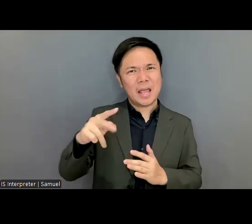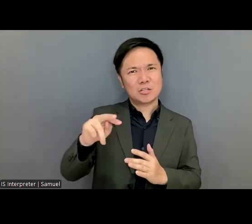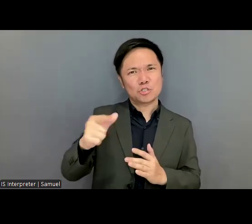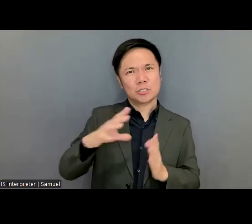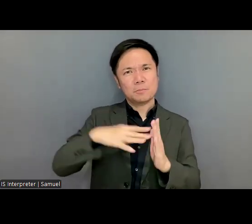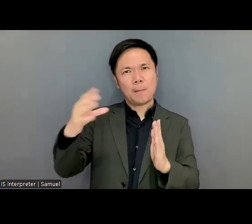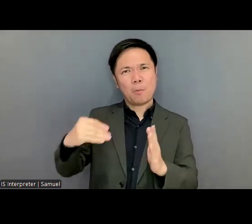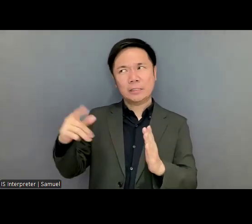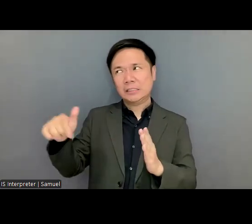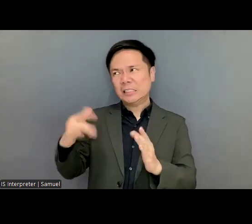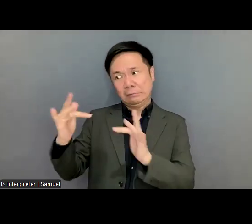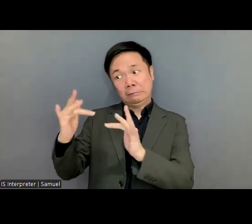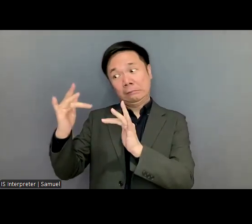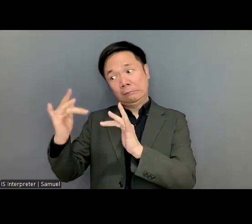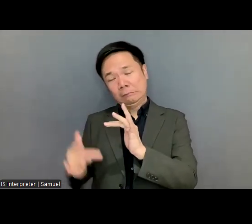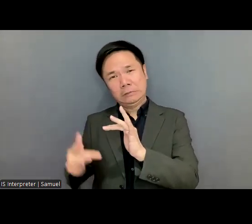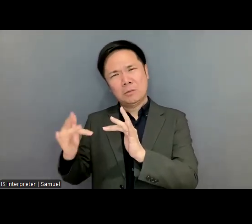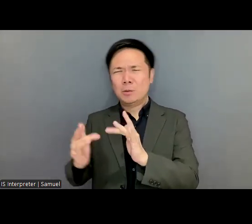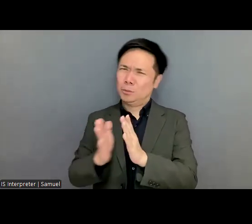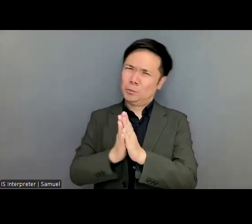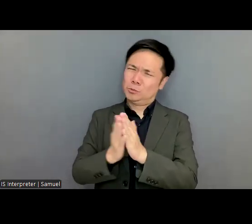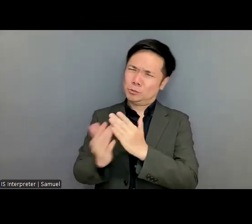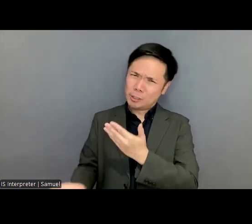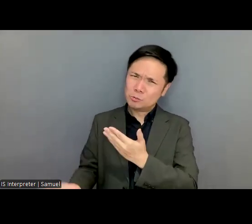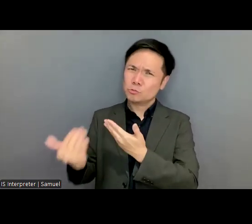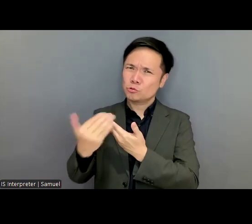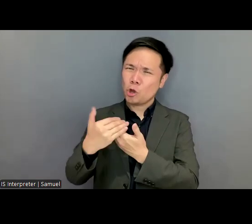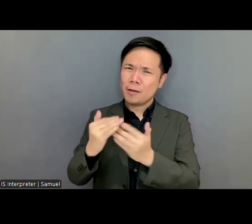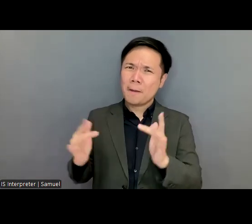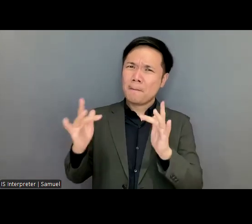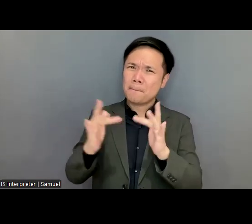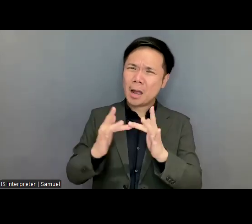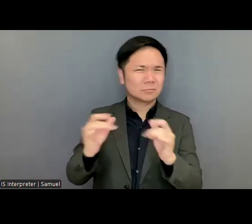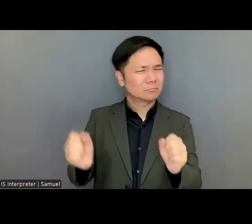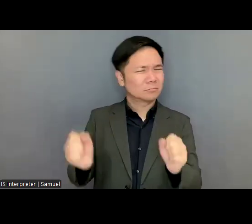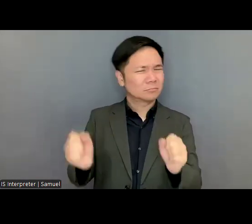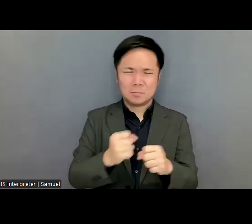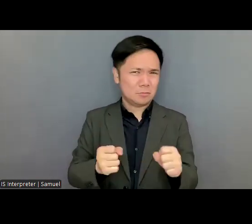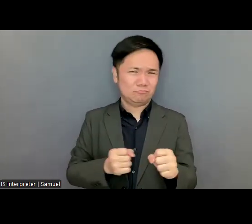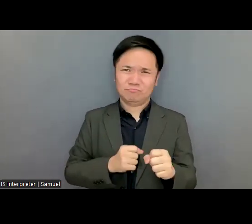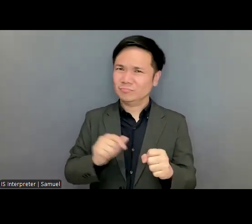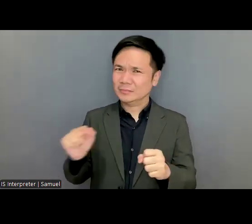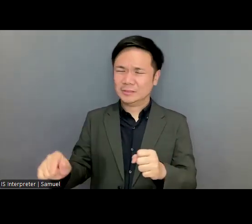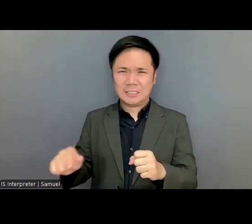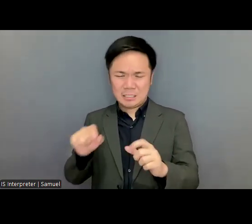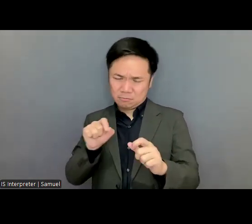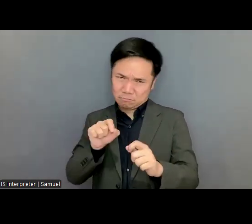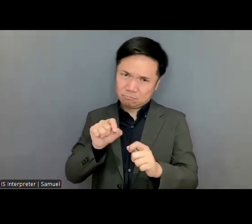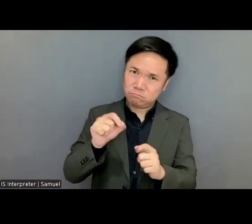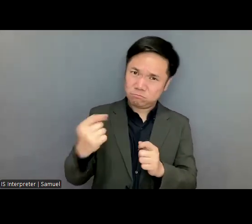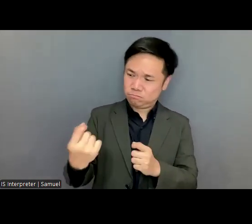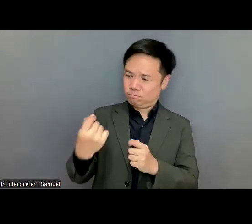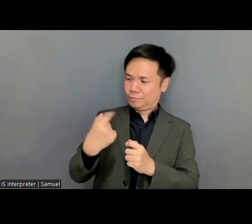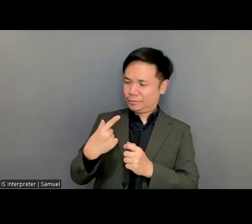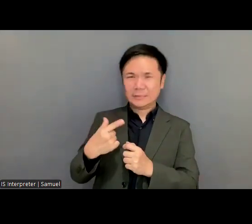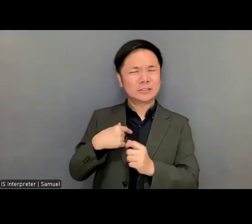we would like to have her participation, but it seems to be it's not possible. She sent me recently a message. She's